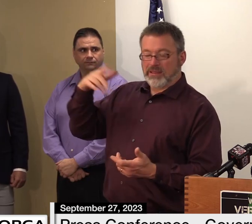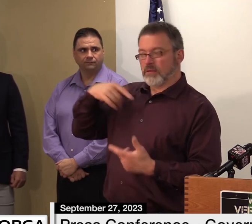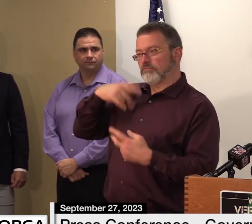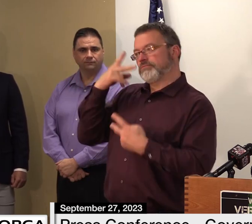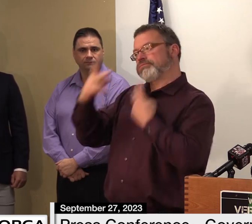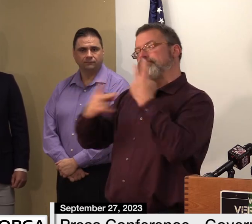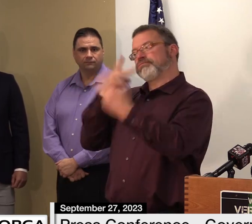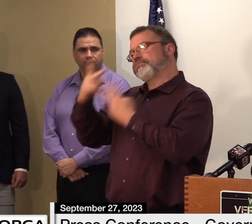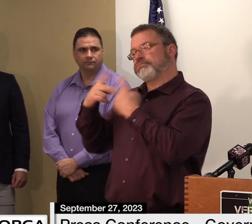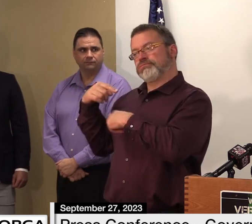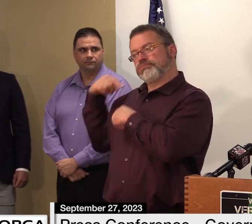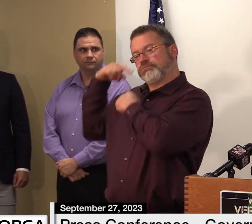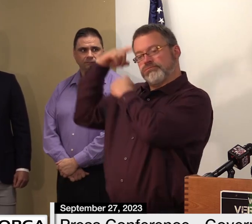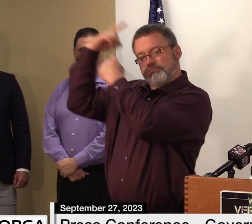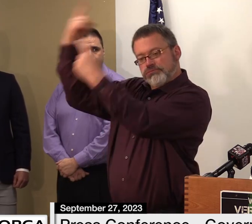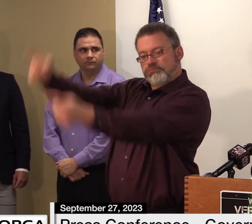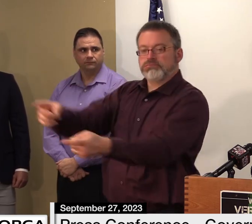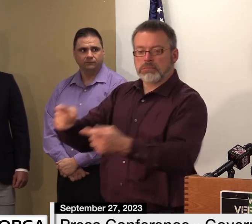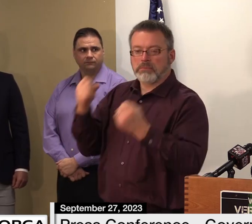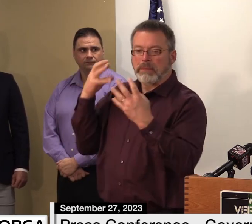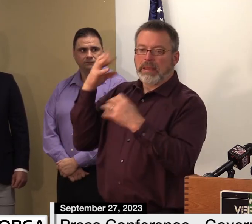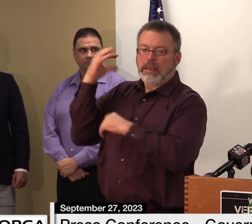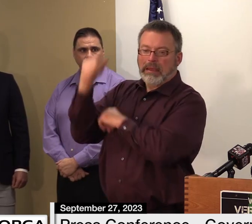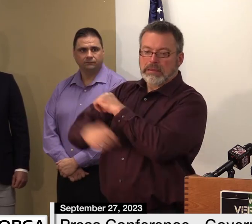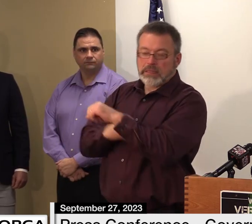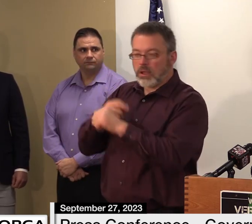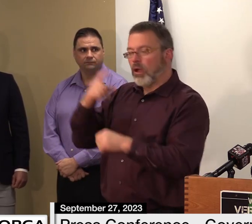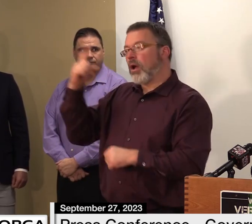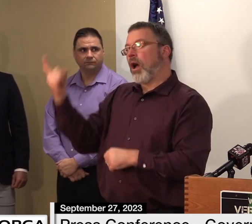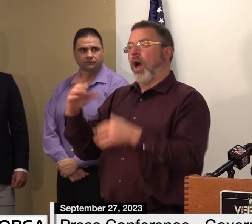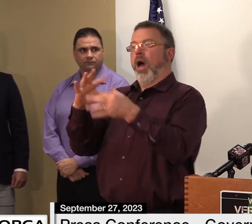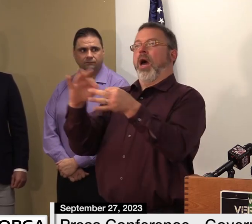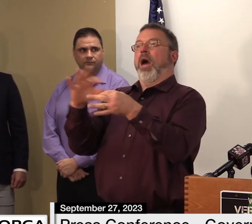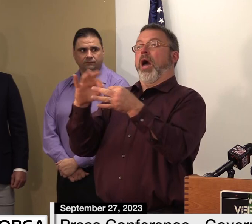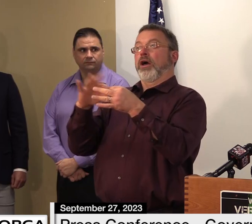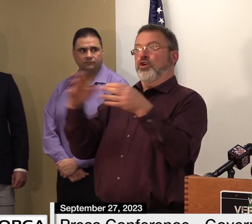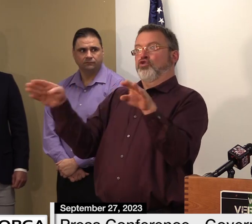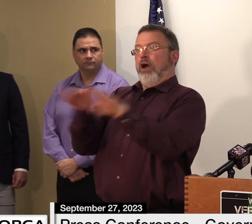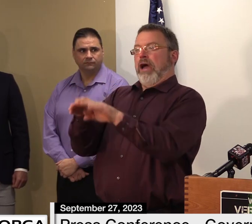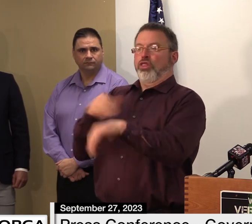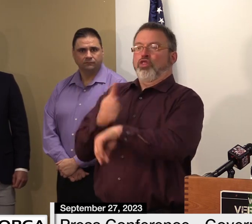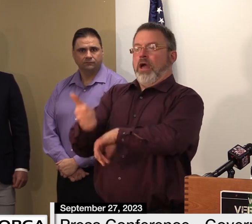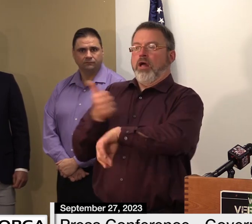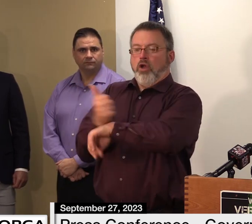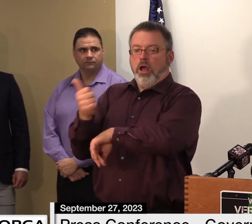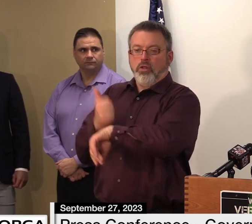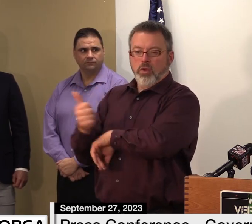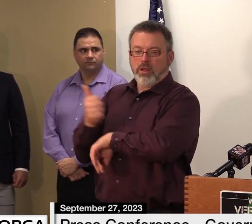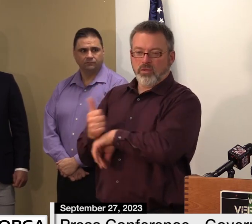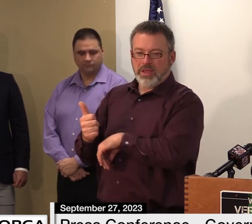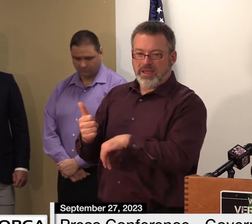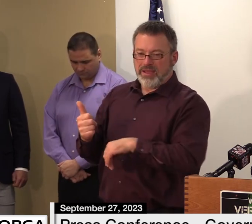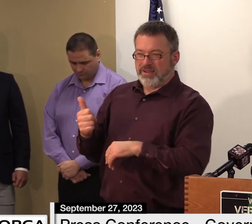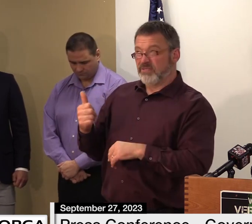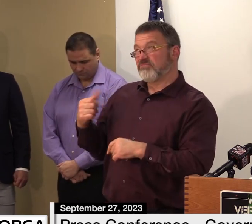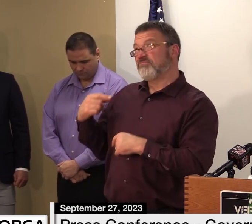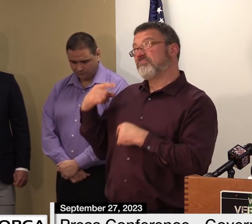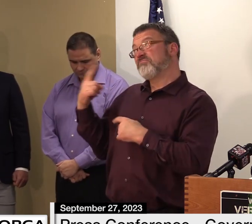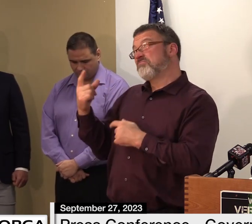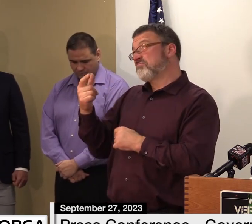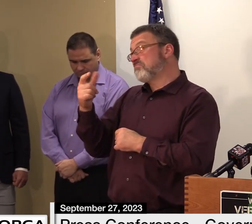of shutting the government down. And maybe over the last couple of decades, but it's become increasingly